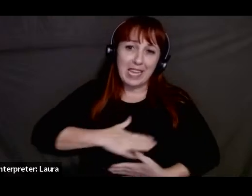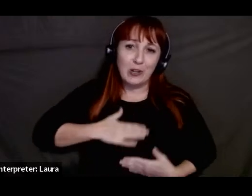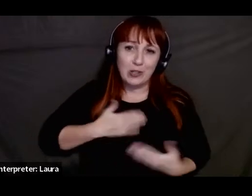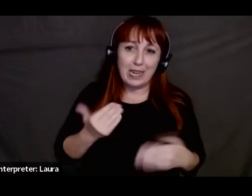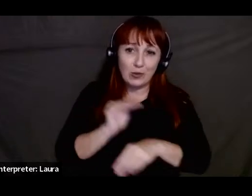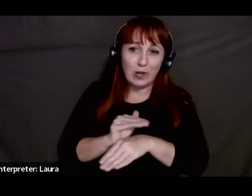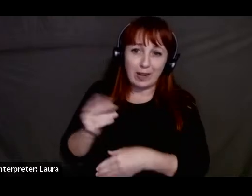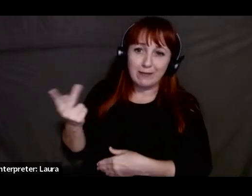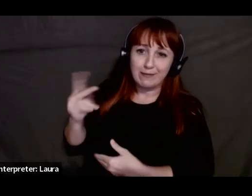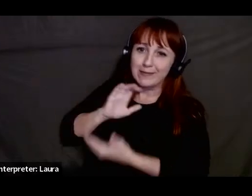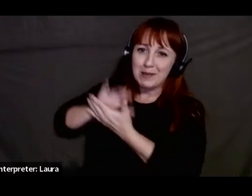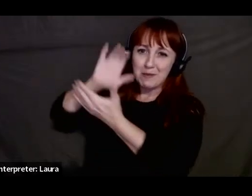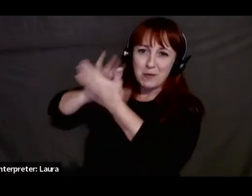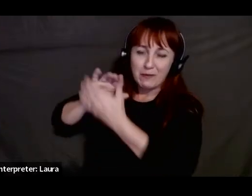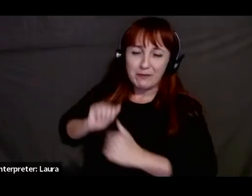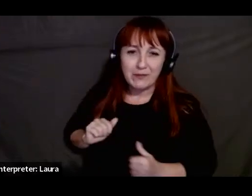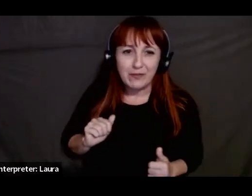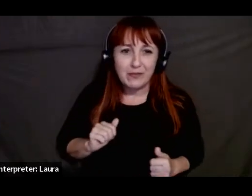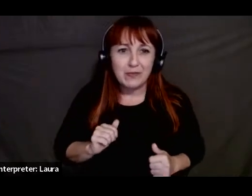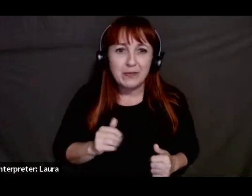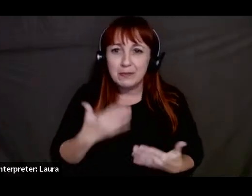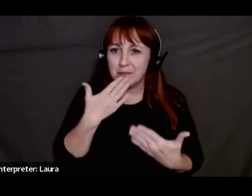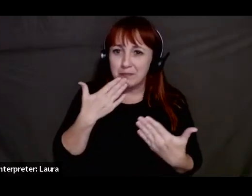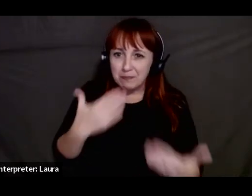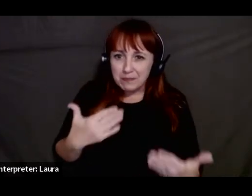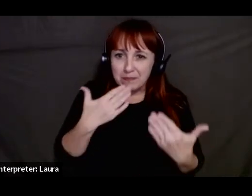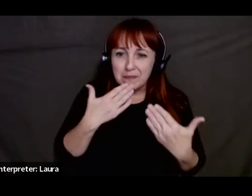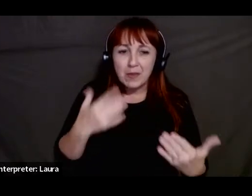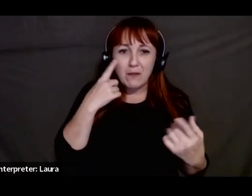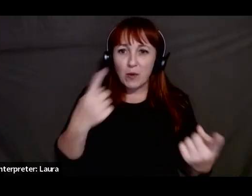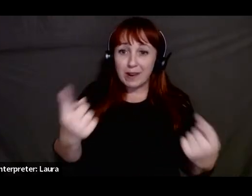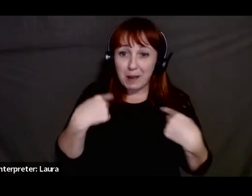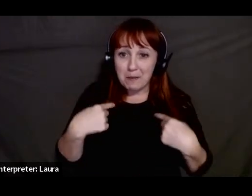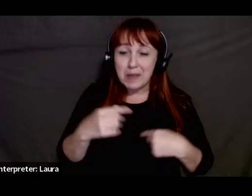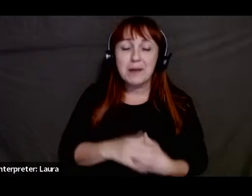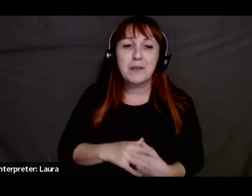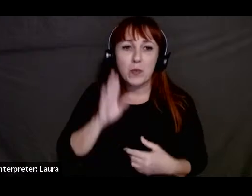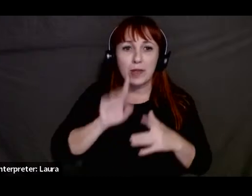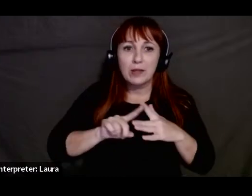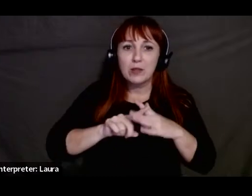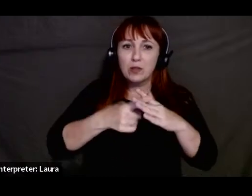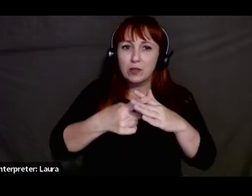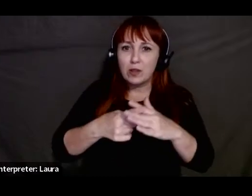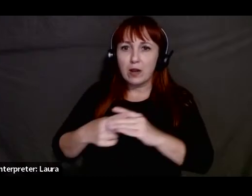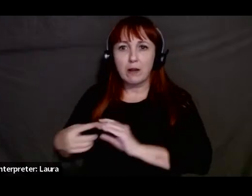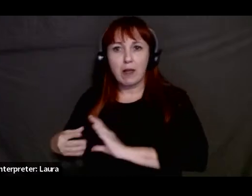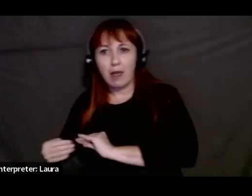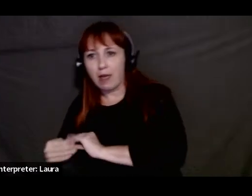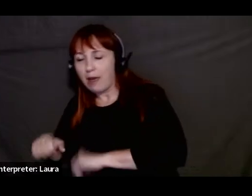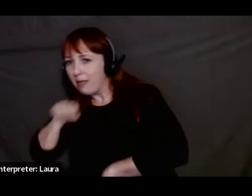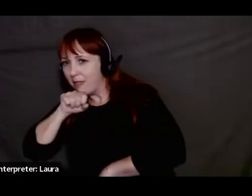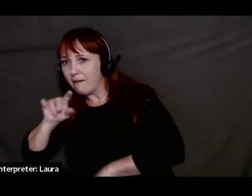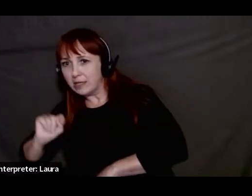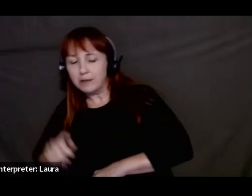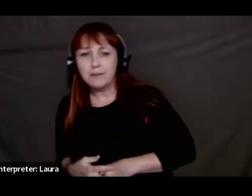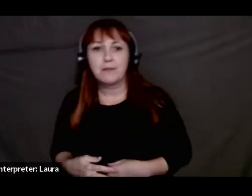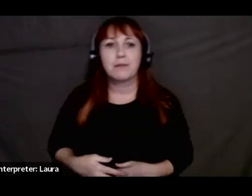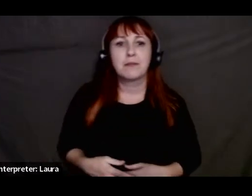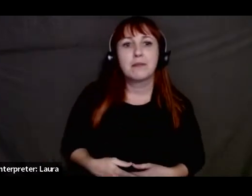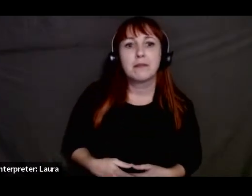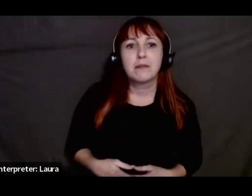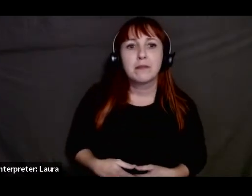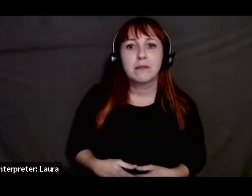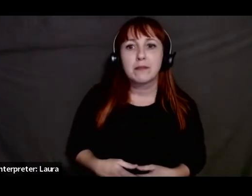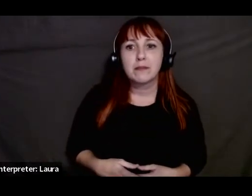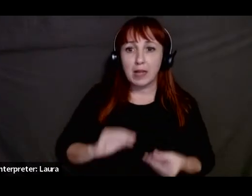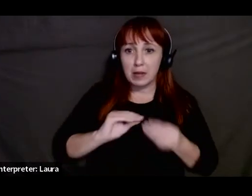and wife up here. So, mahalo everybody for coming. We're going to start with number 21. So, if you have number 21, please